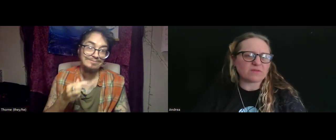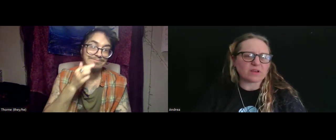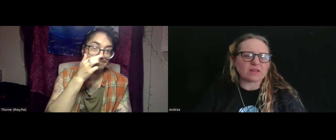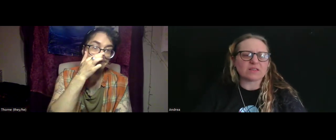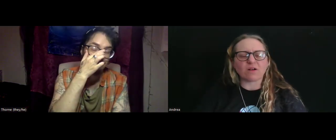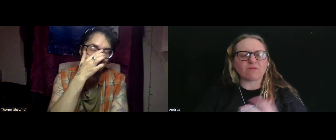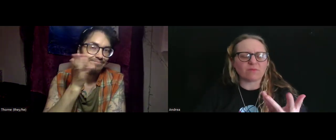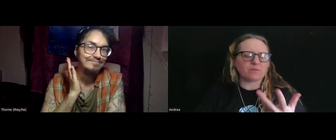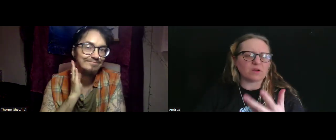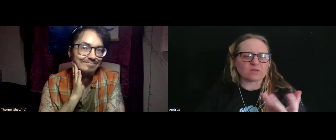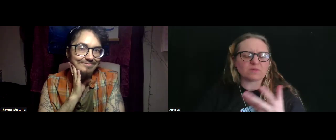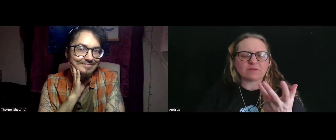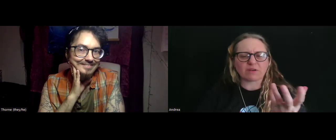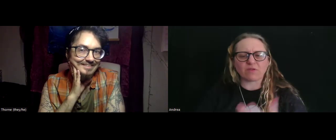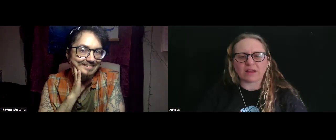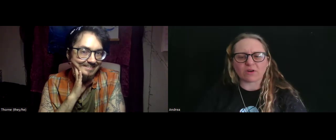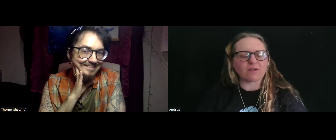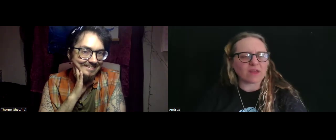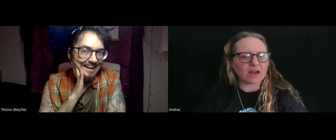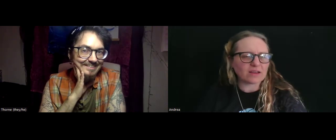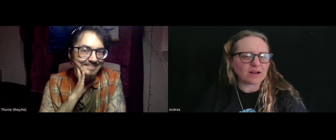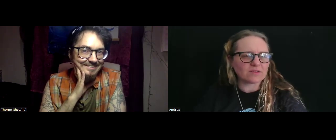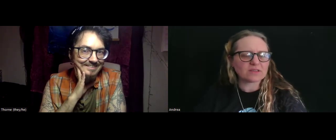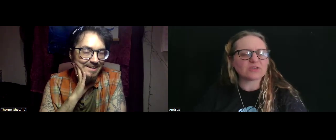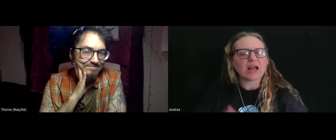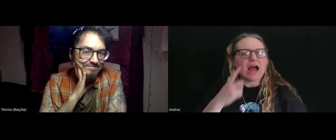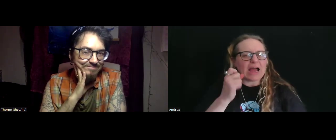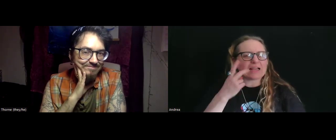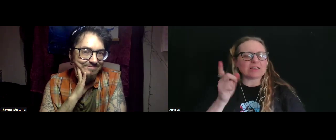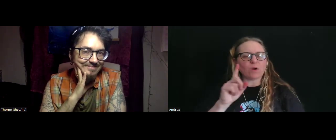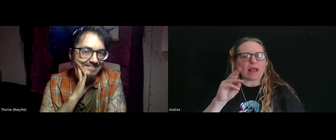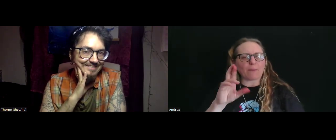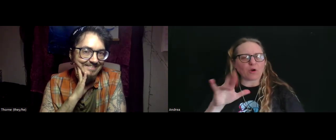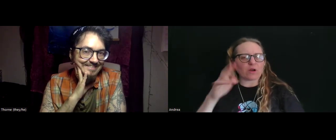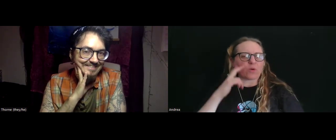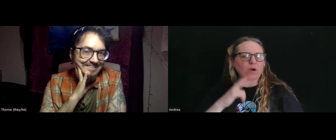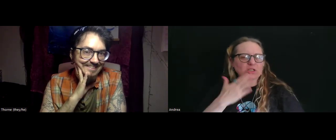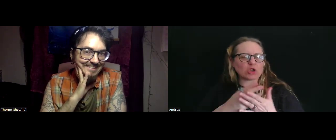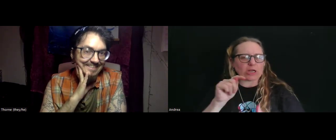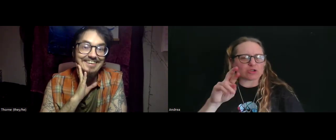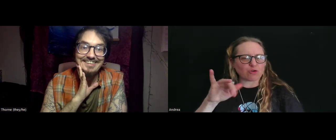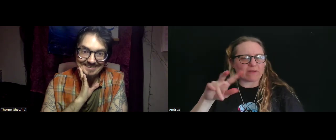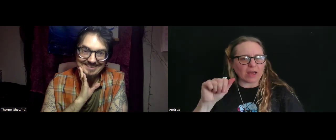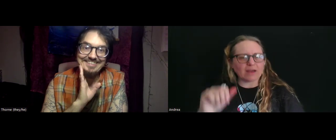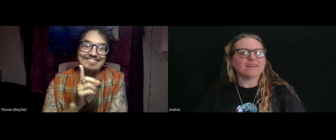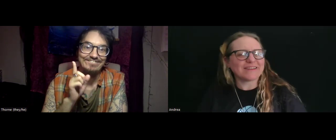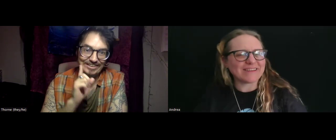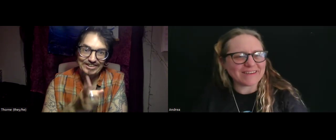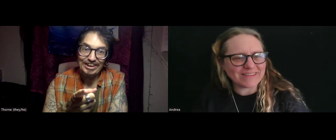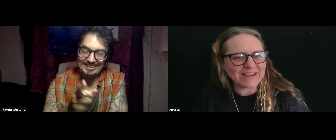specific, it's in our specific flavor of that. I can see where like Mercury and Aquarius is good at trivia. Yeah,